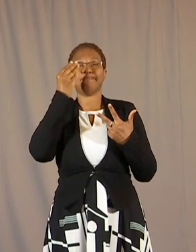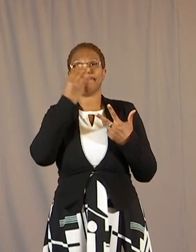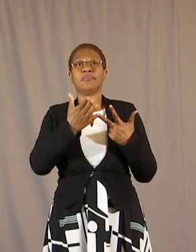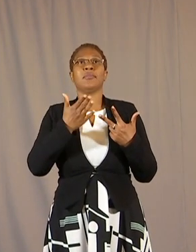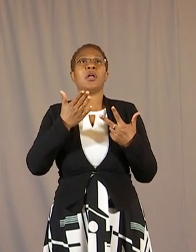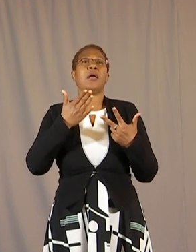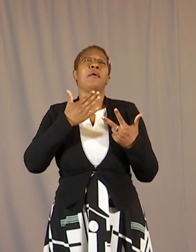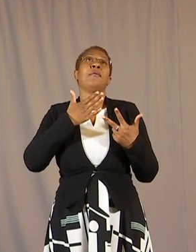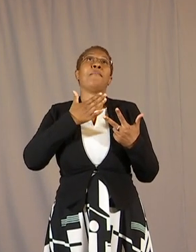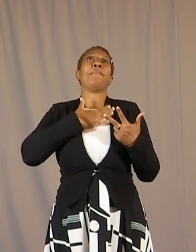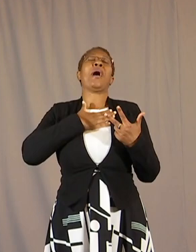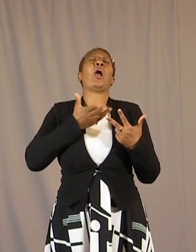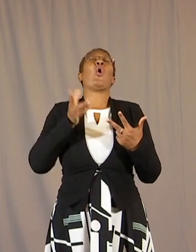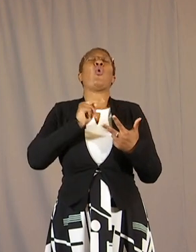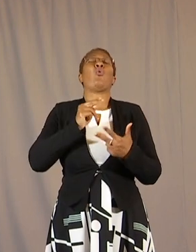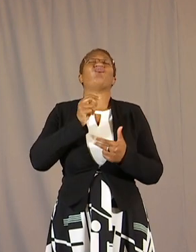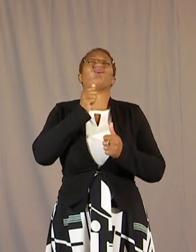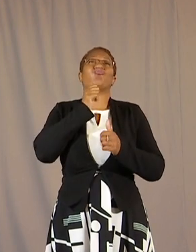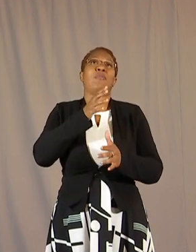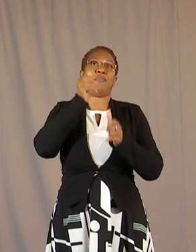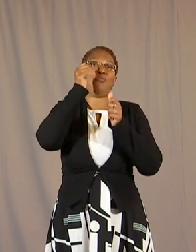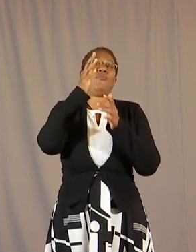my grandfather or grandmother.